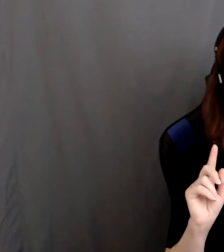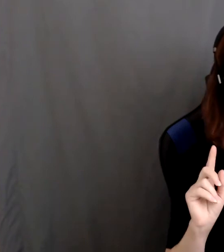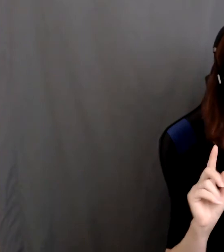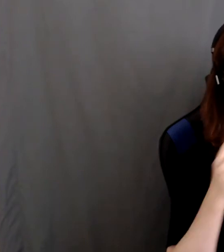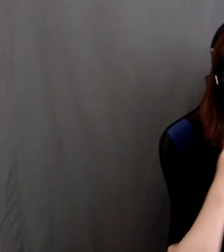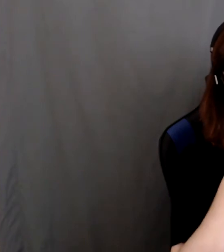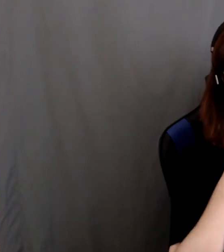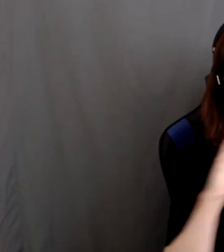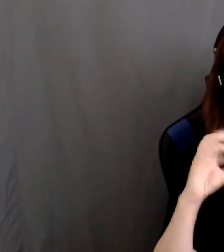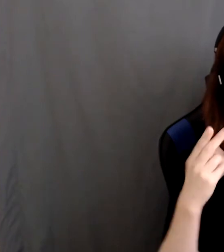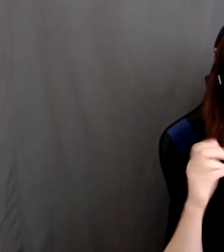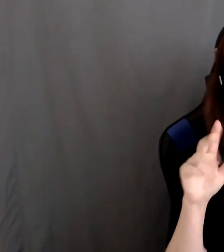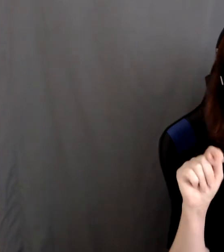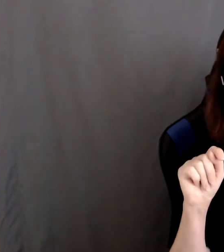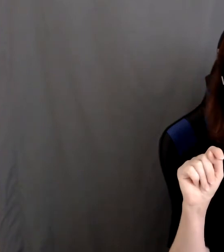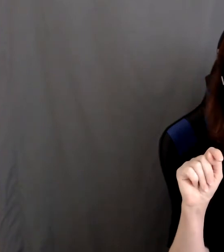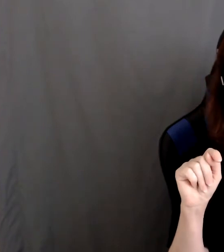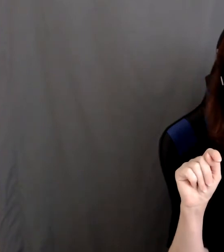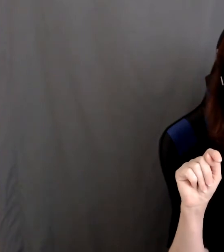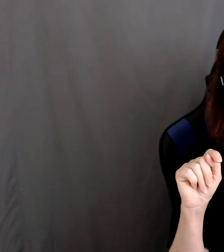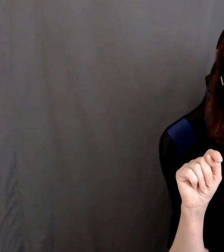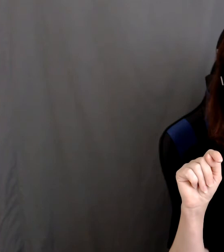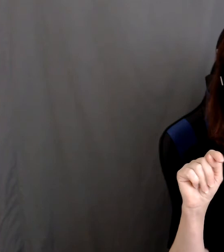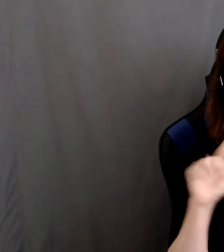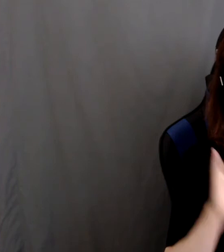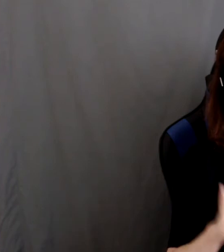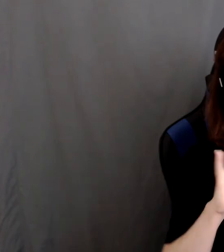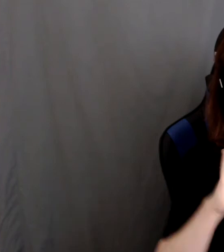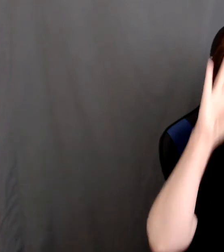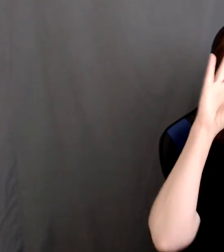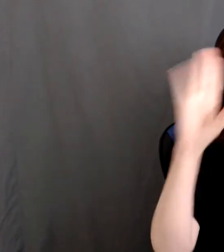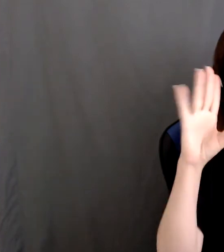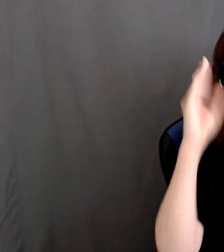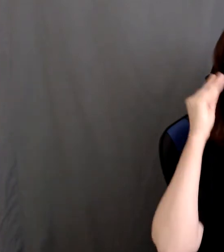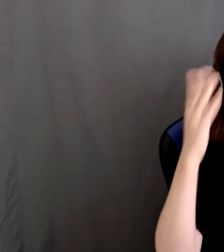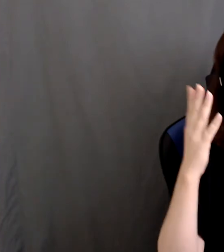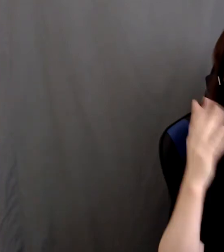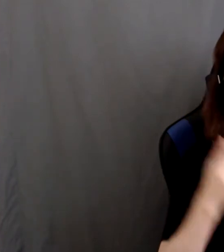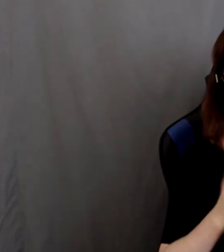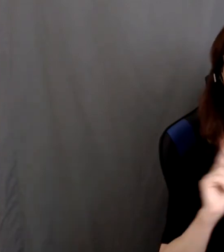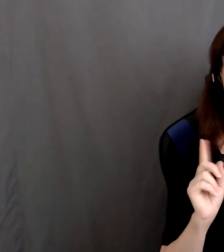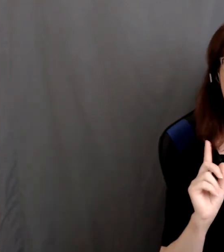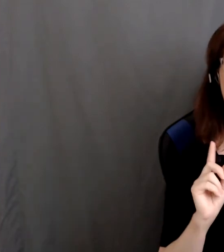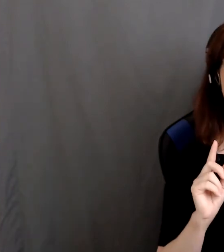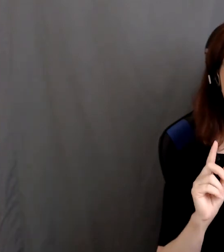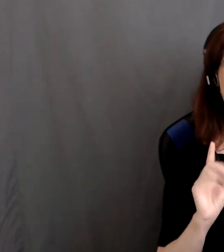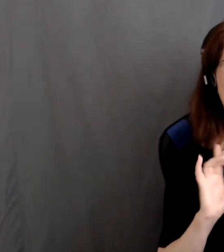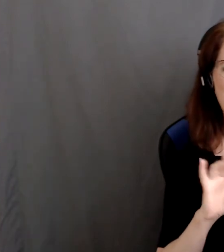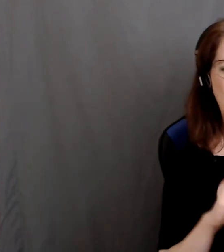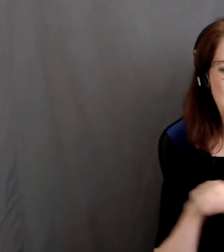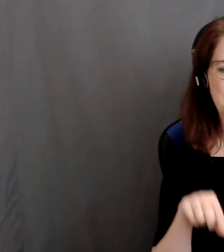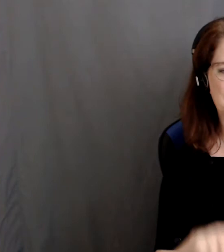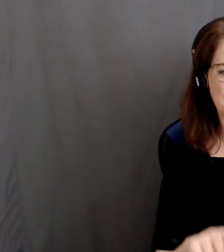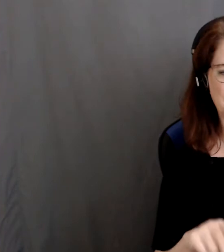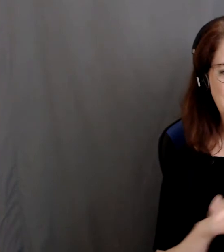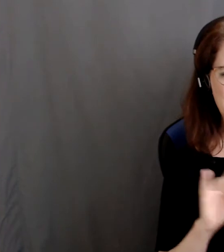says chat and say hello and join in throughout the session. It'll